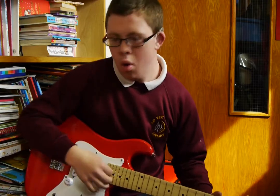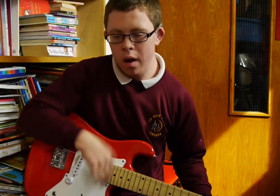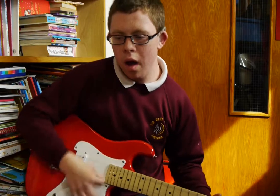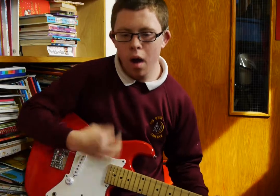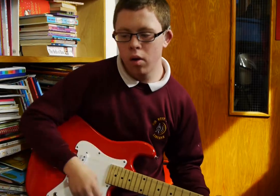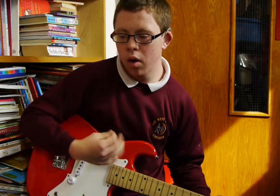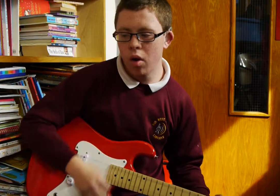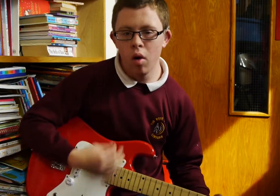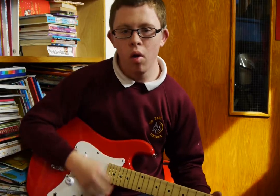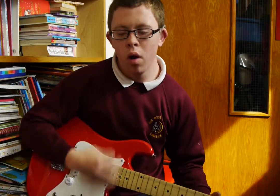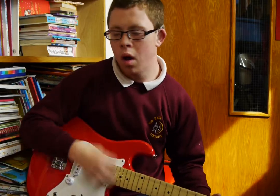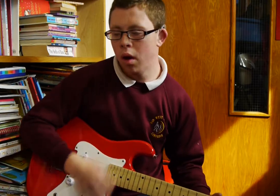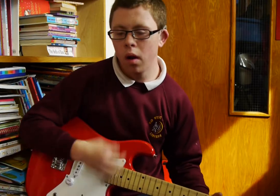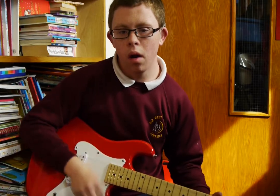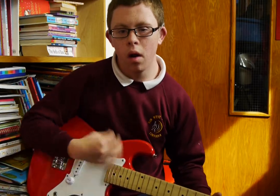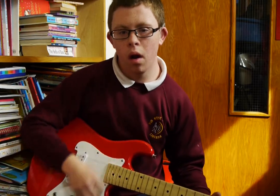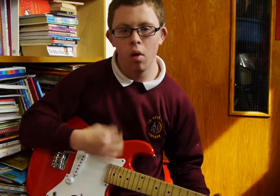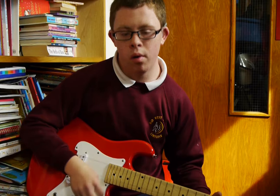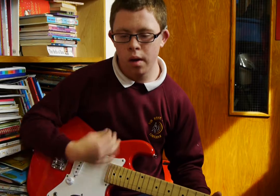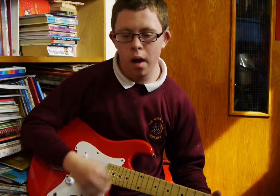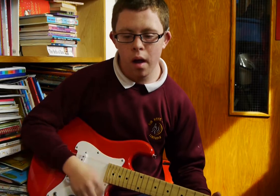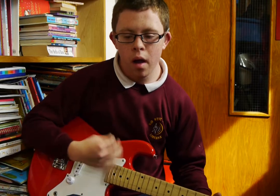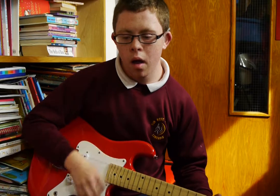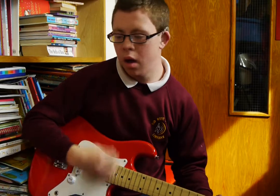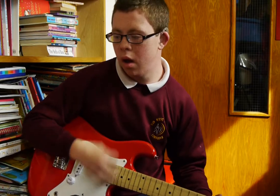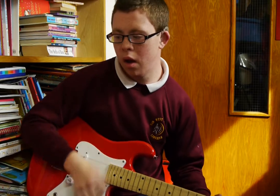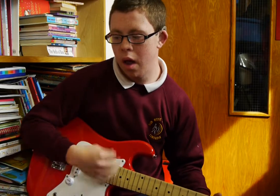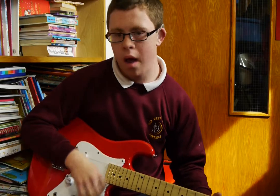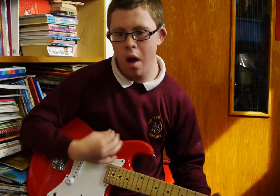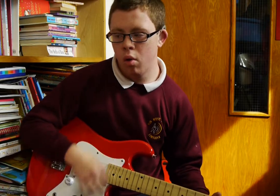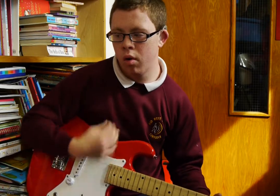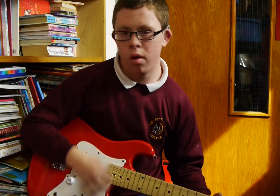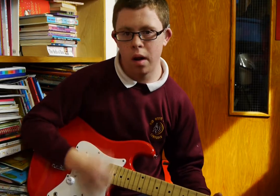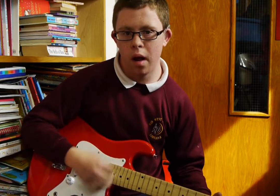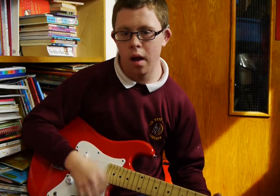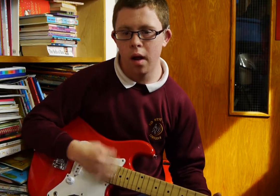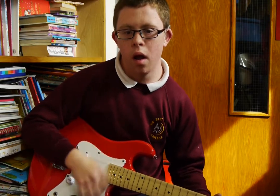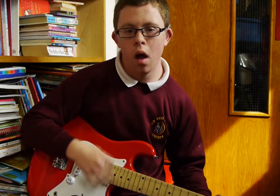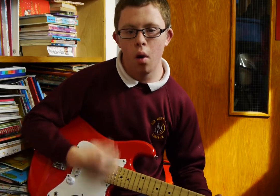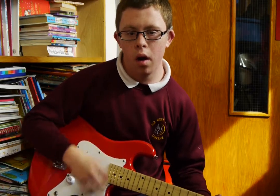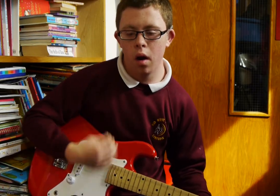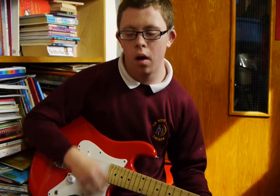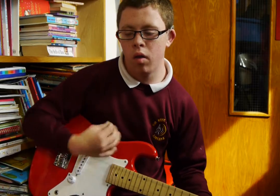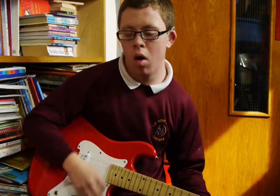We have you with your today, your flesh today, I wait for the